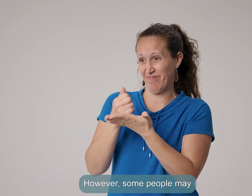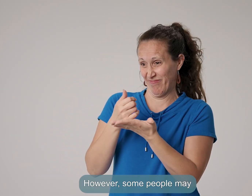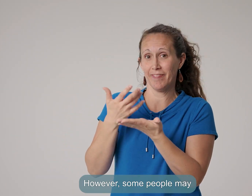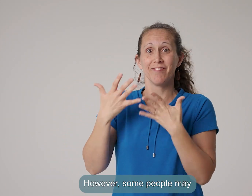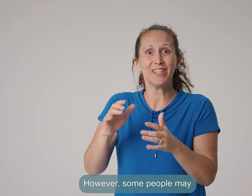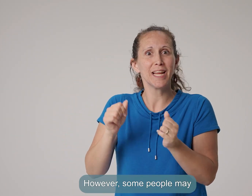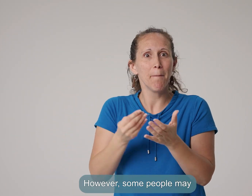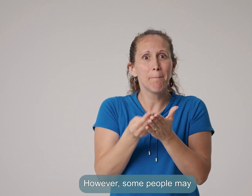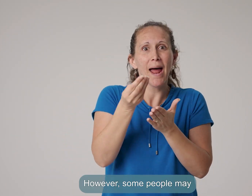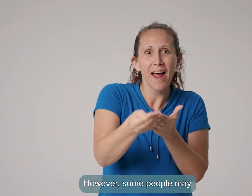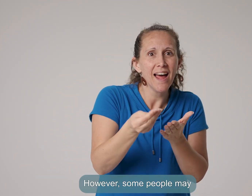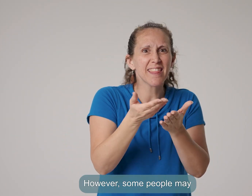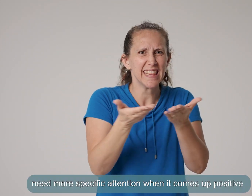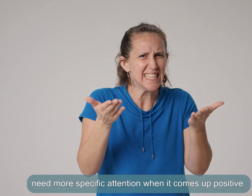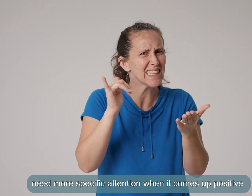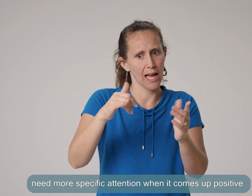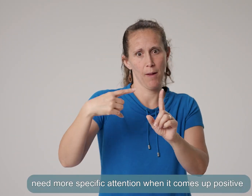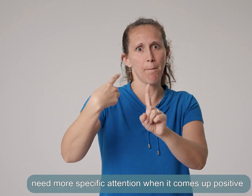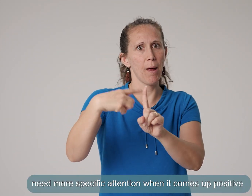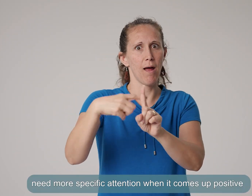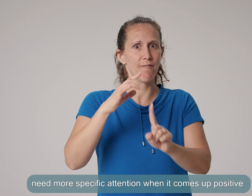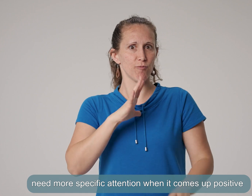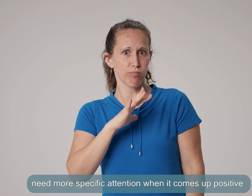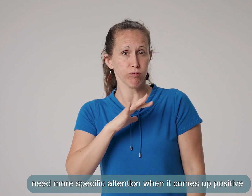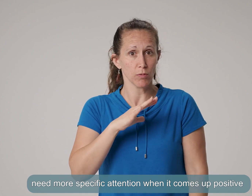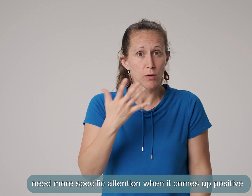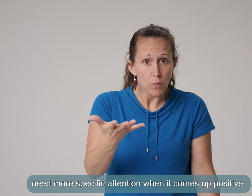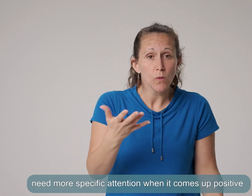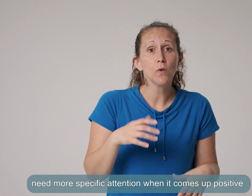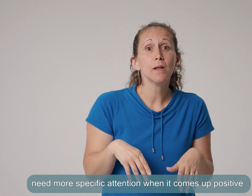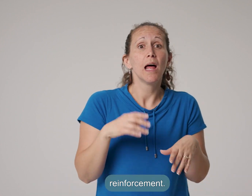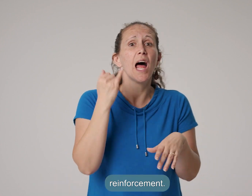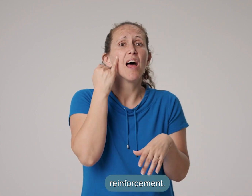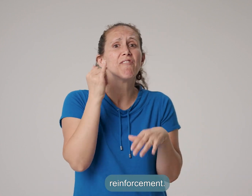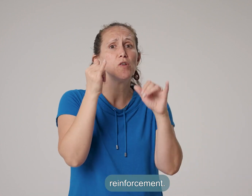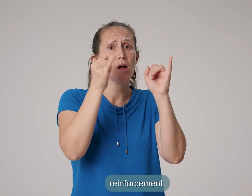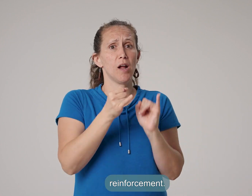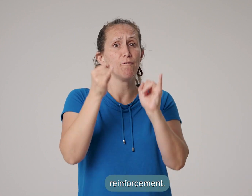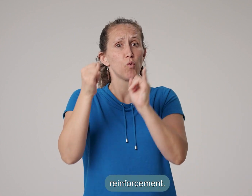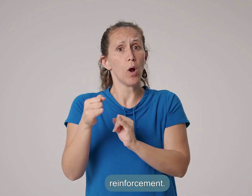However, some people may need more specific attention when it comes to positive reinforcement.